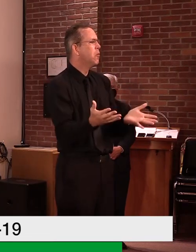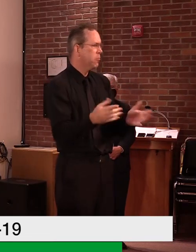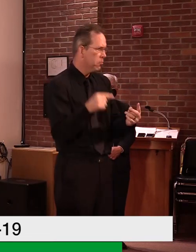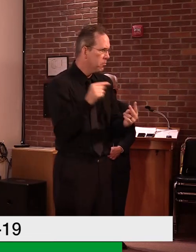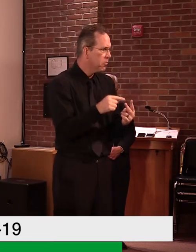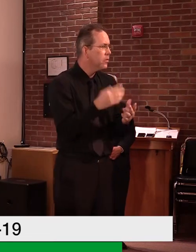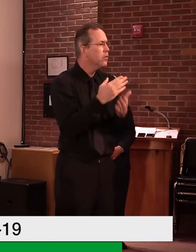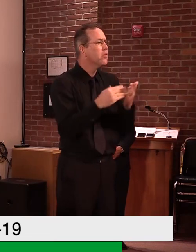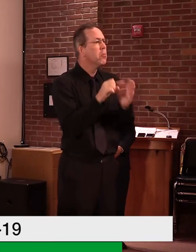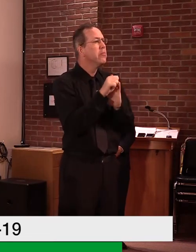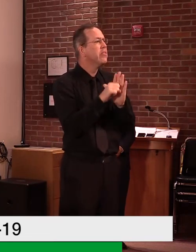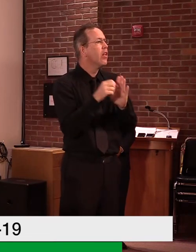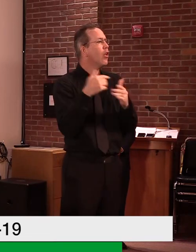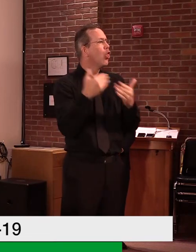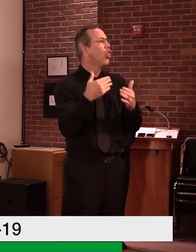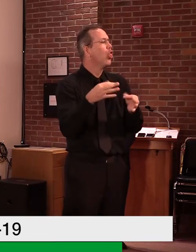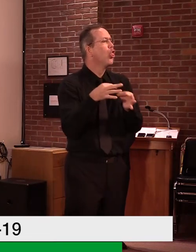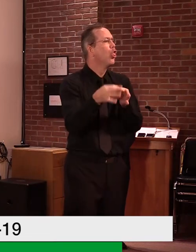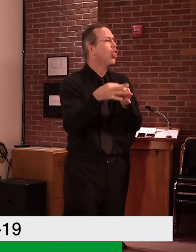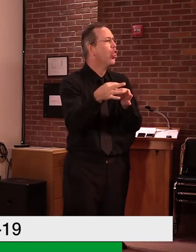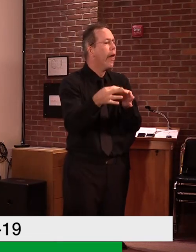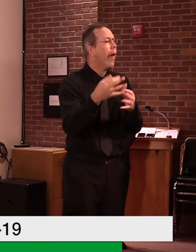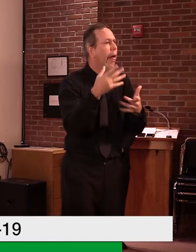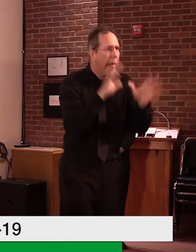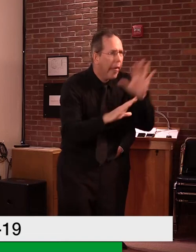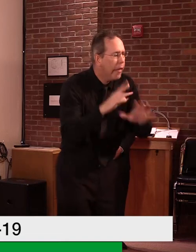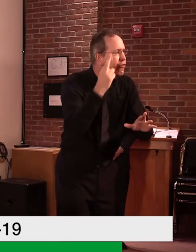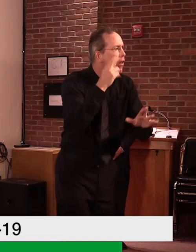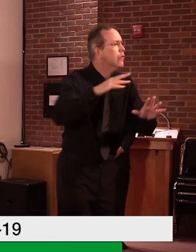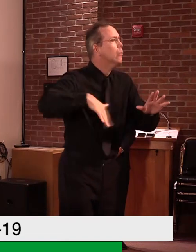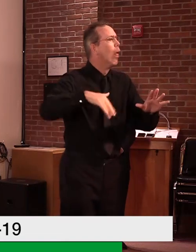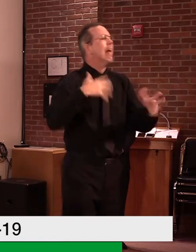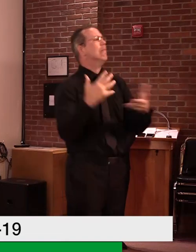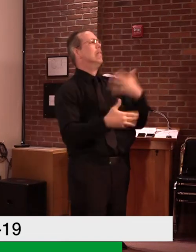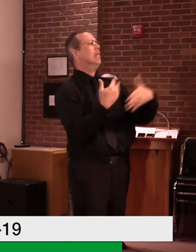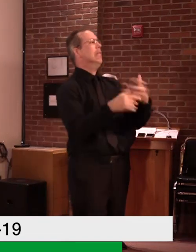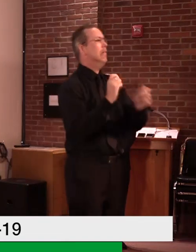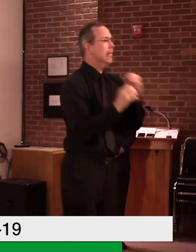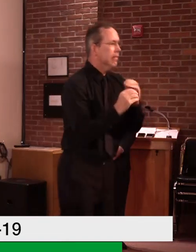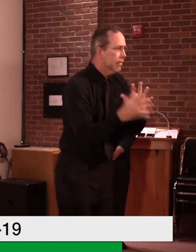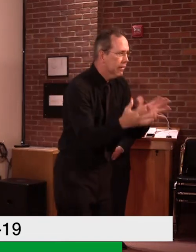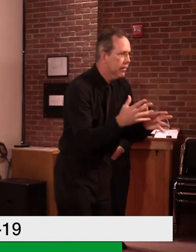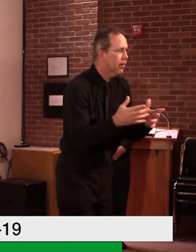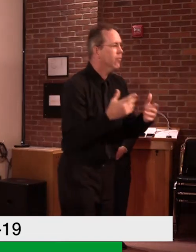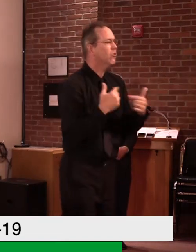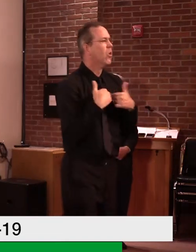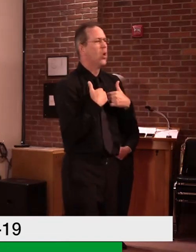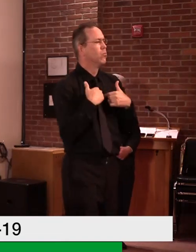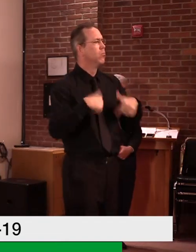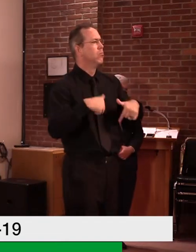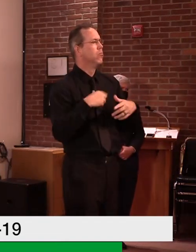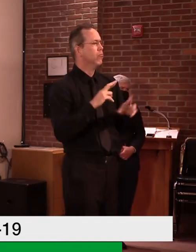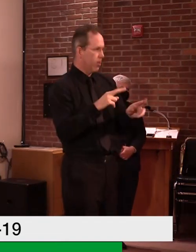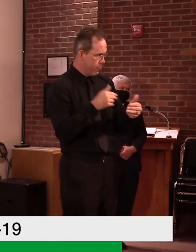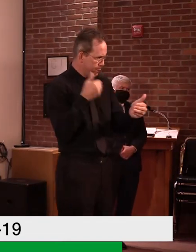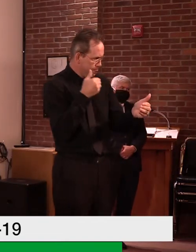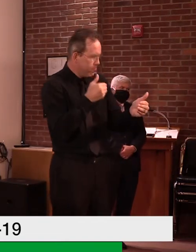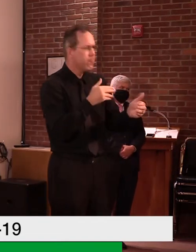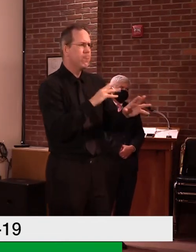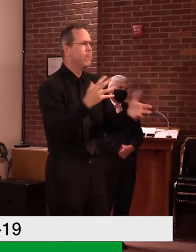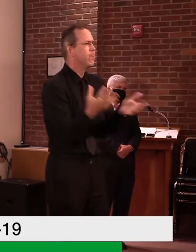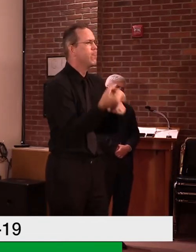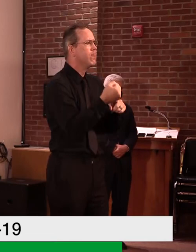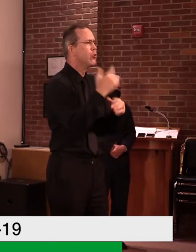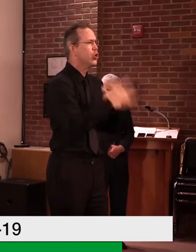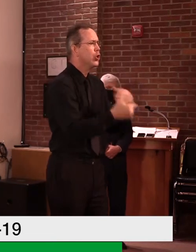have, until it's too late, I feel we need to act now to protect our gains, which has allowed us to reopen